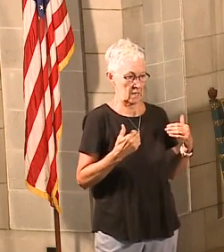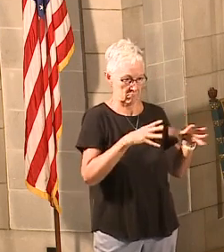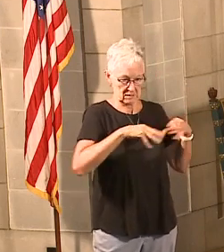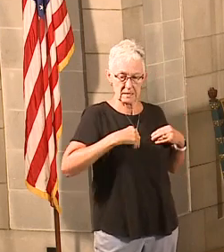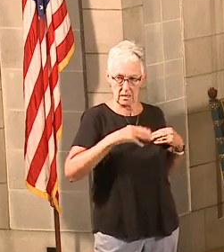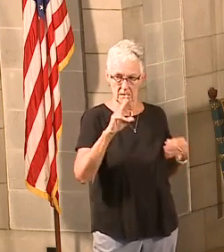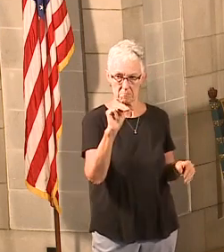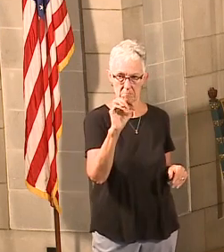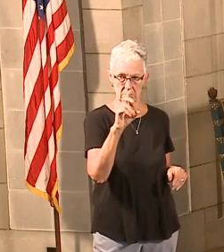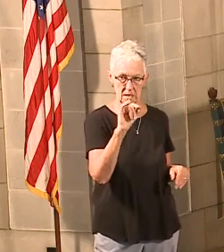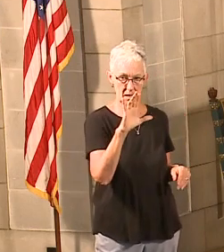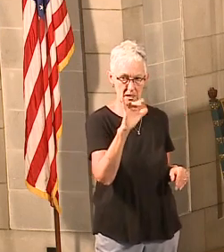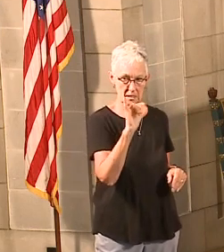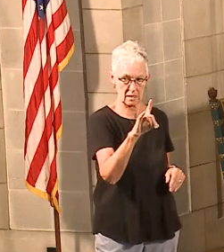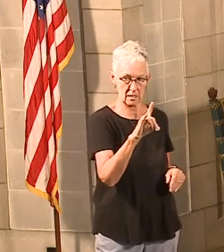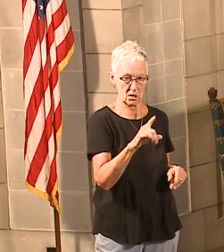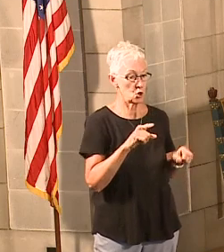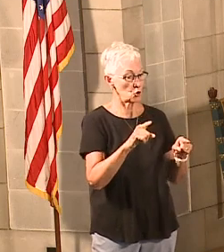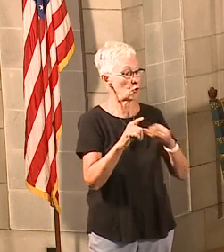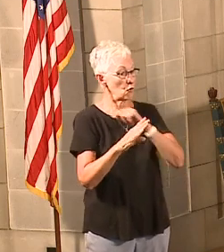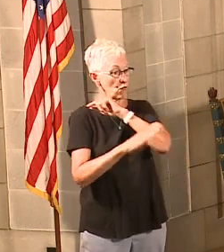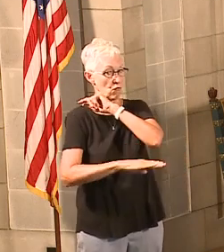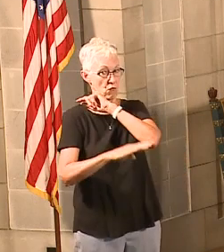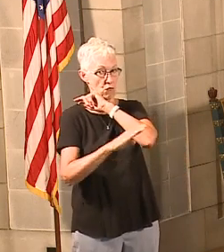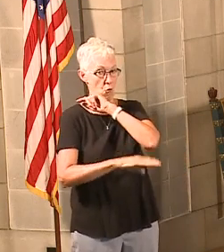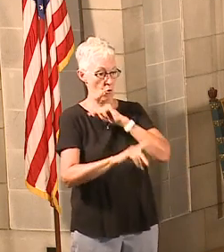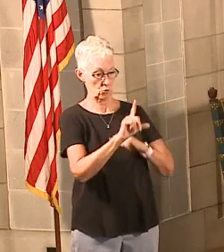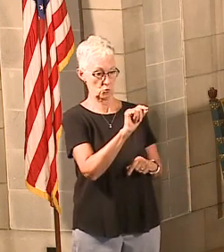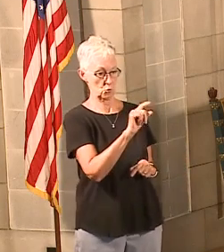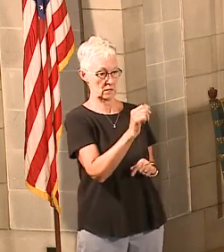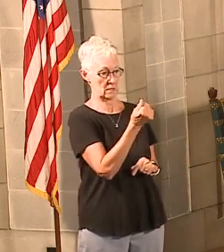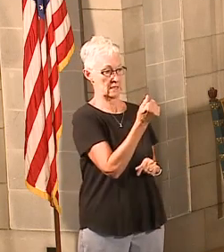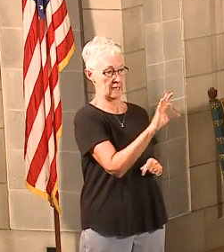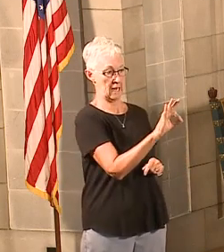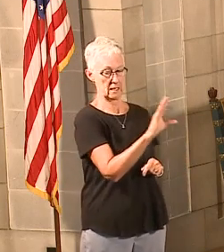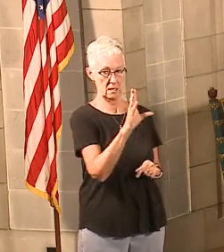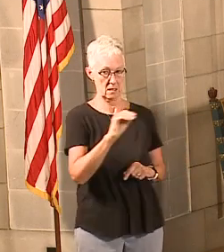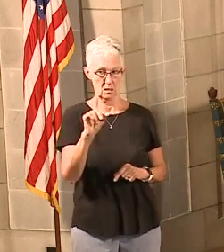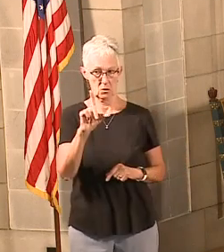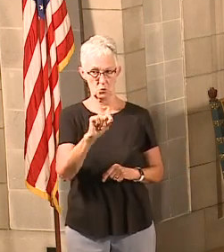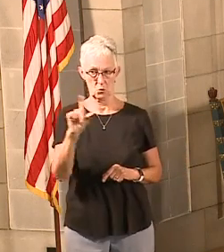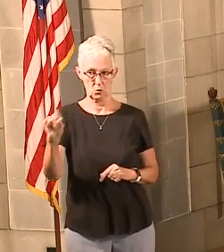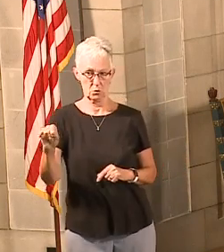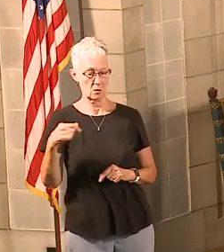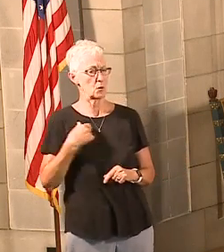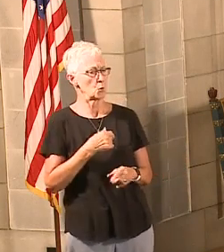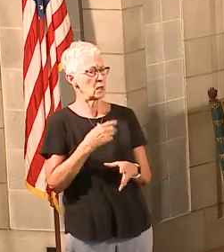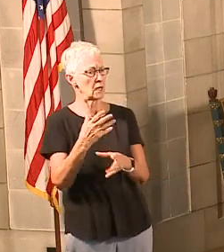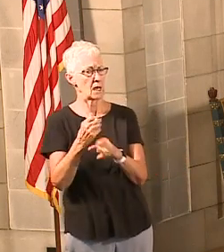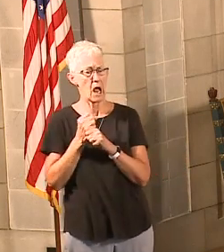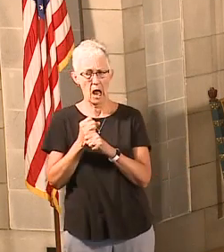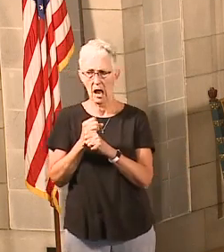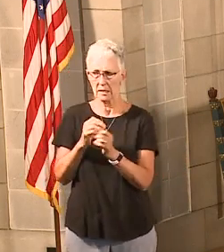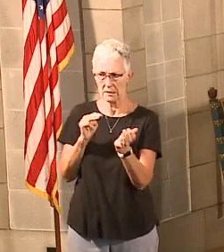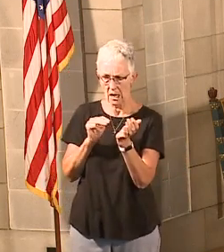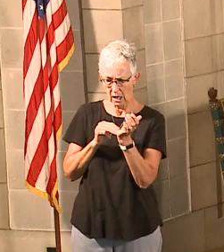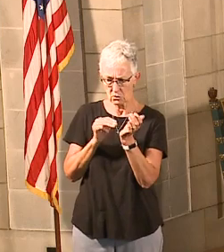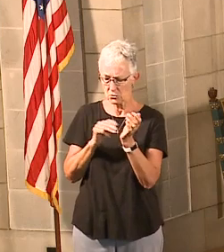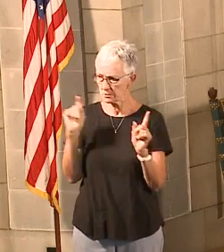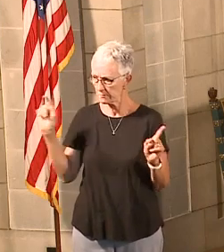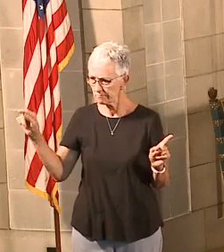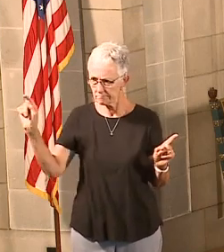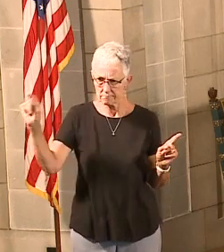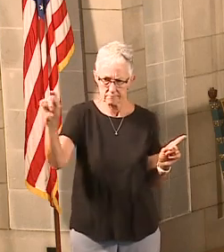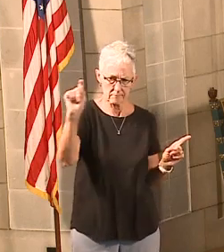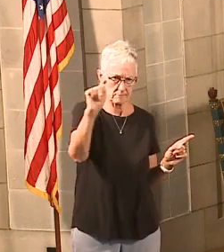of 2019 and into 2020, we received assessments from each one of our managed care plans to